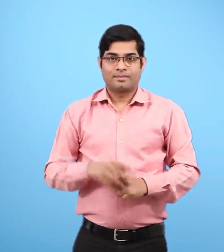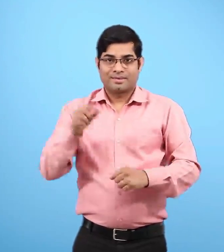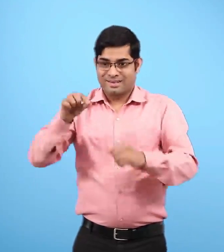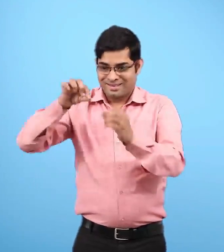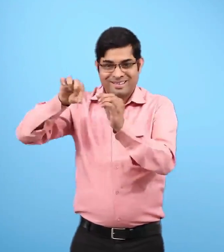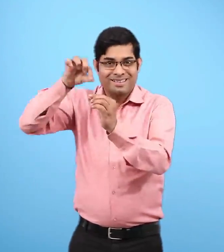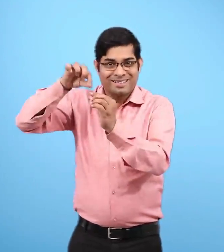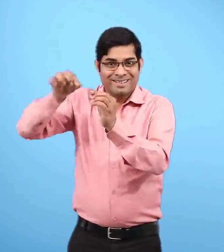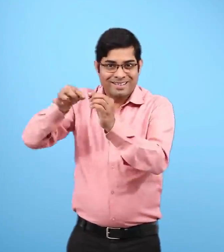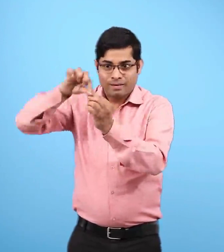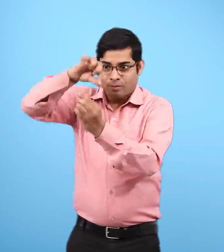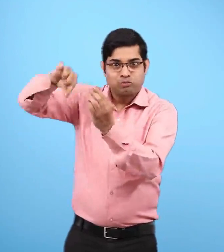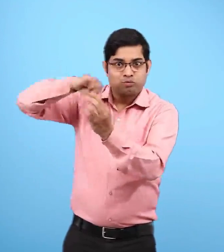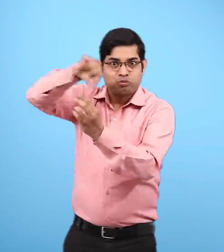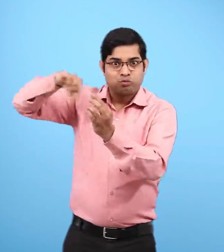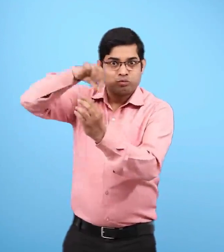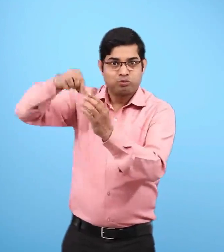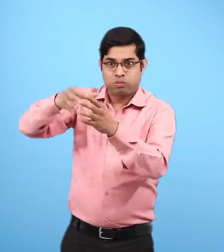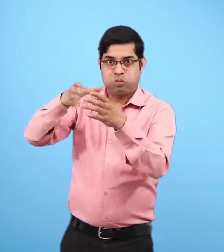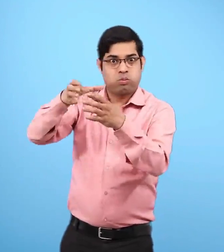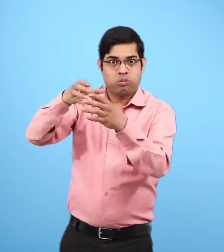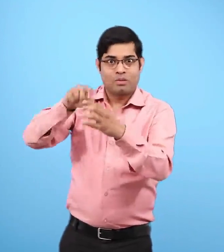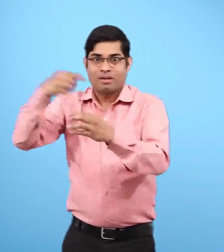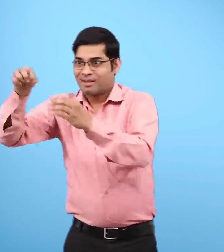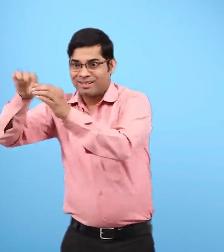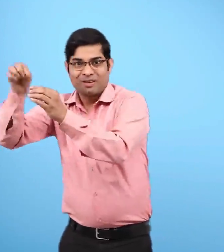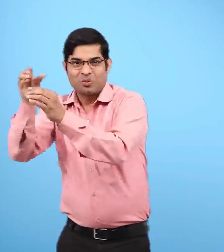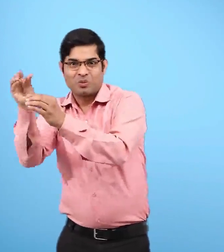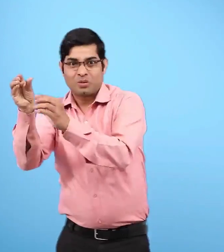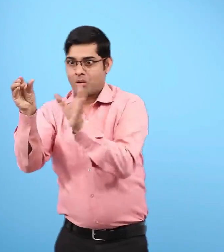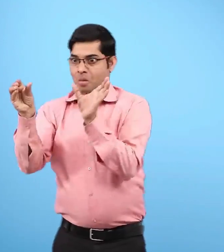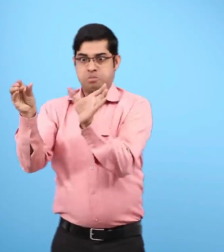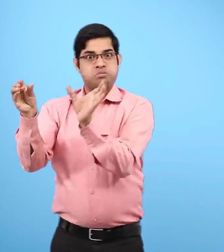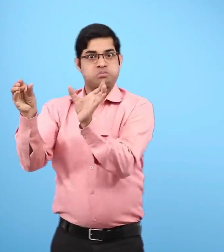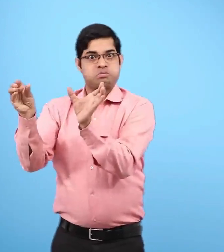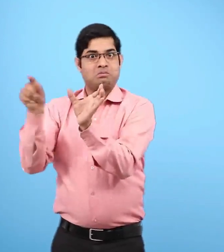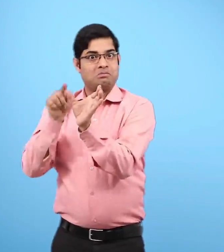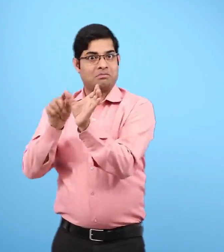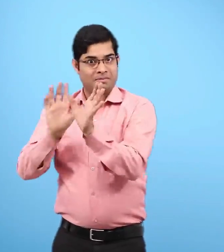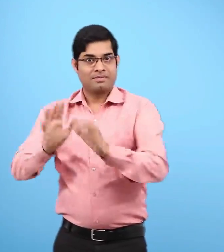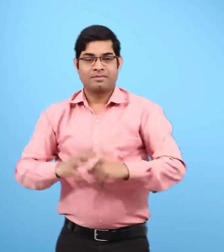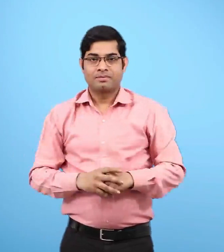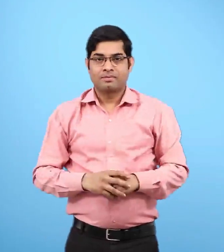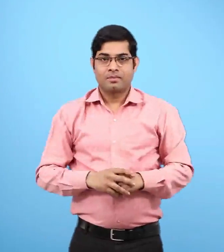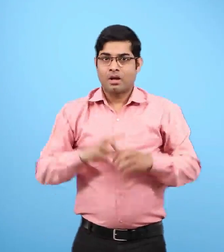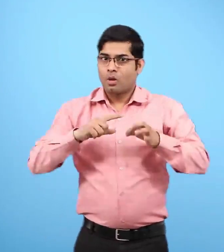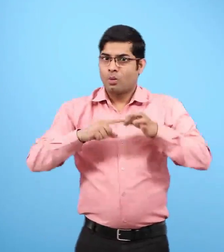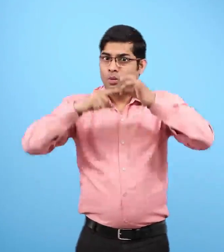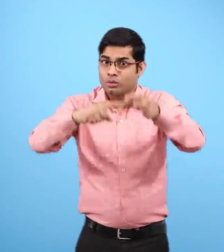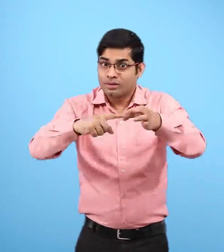The spool with more thread is thicker than the spool with less thread.